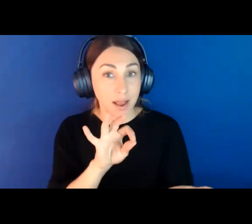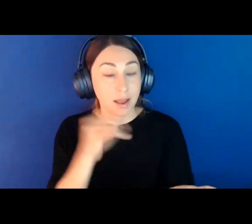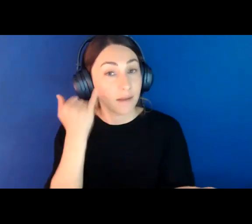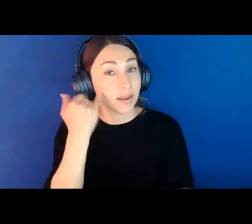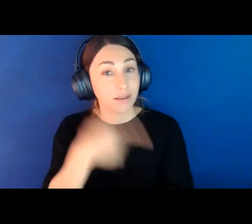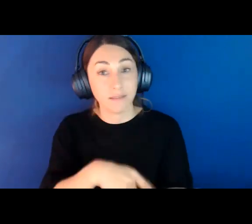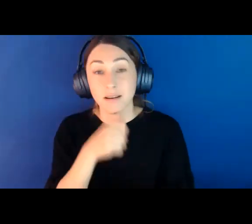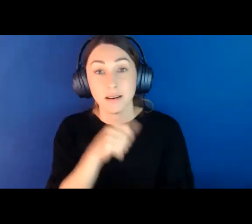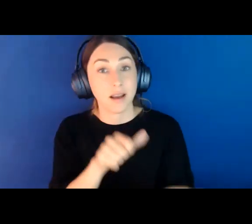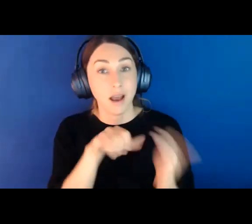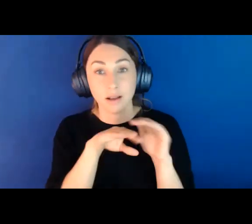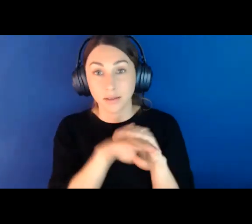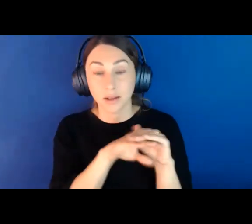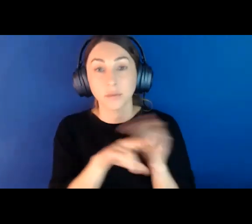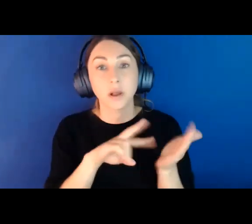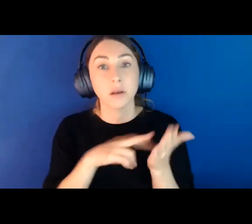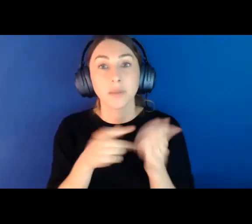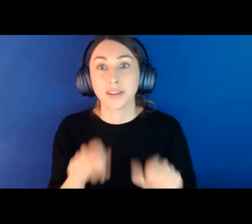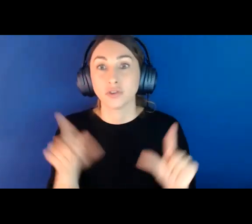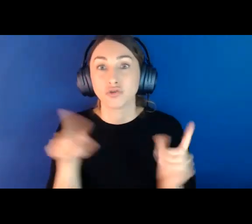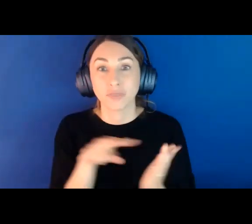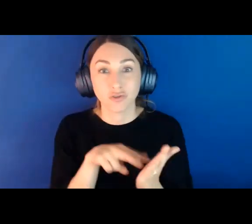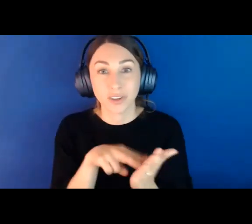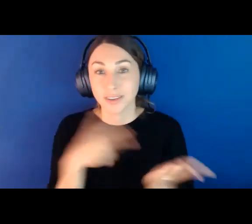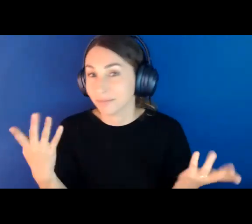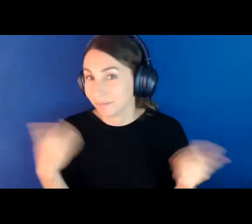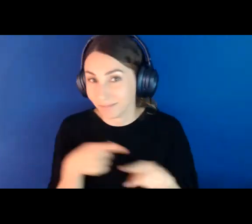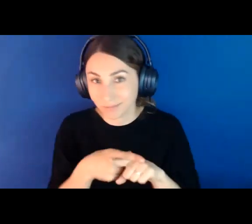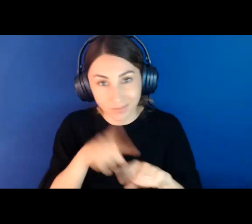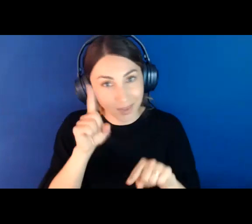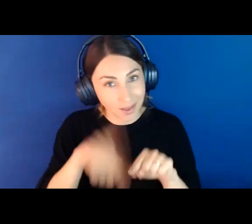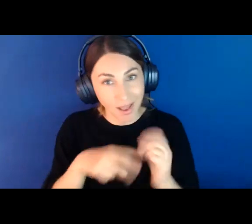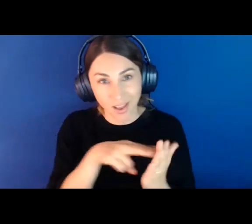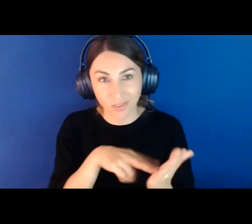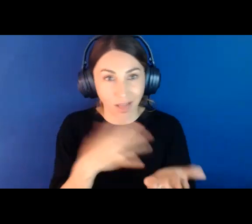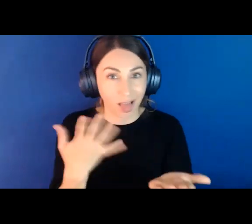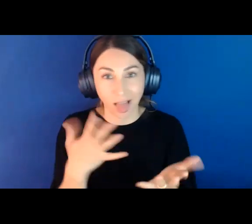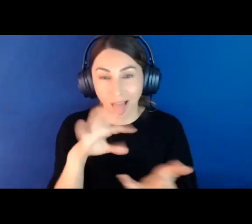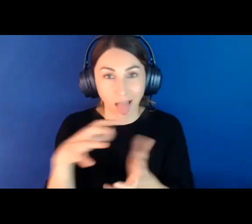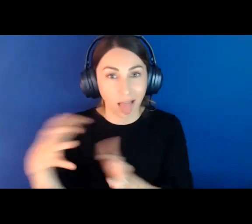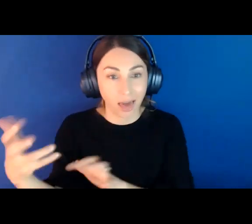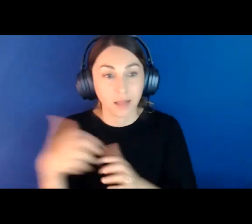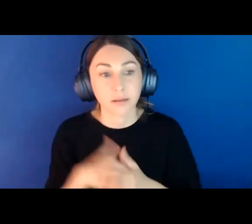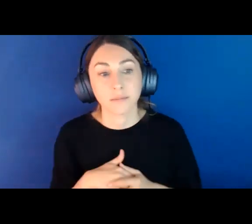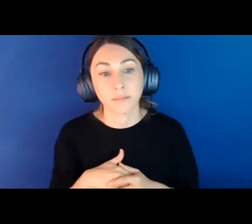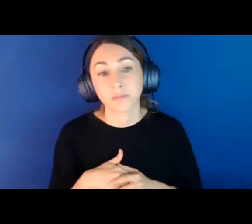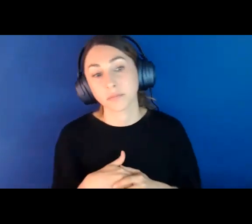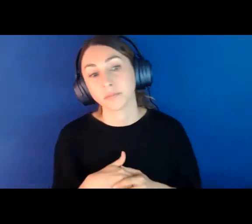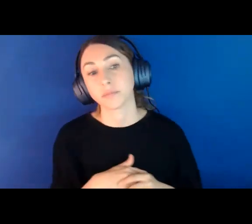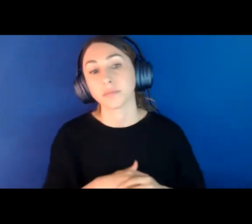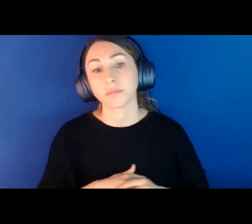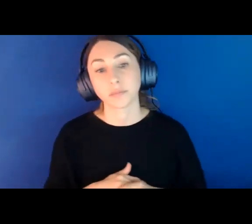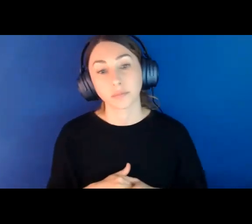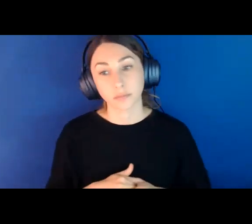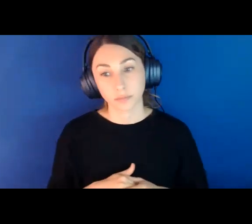made accessible, a screen reader does not read as it should. For example, if a PDF is